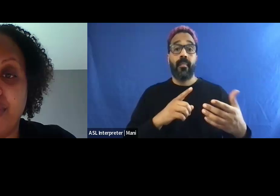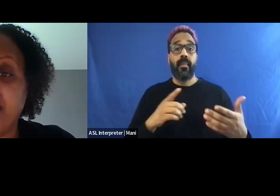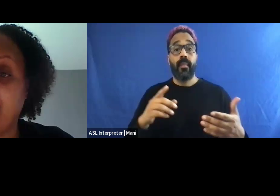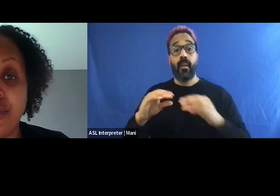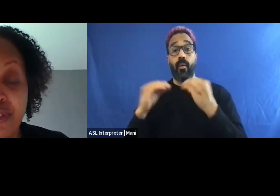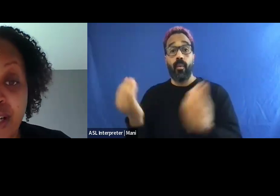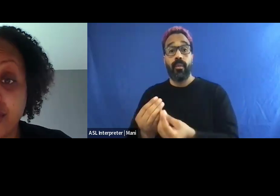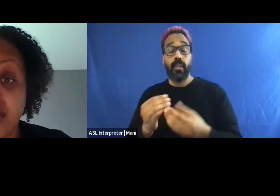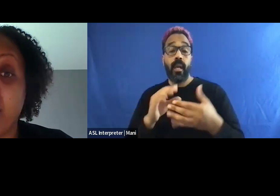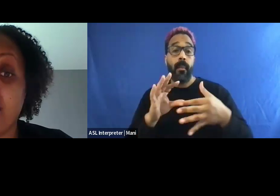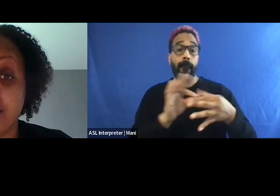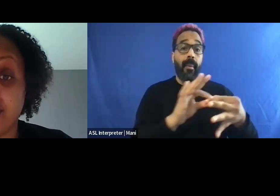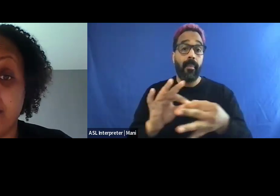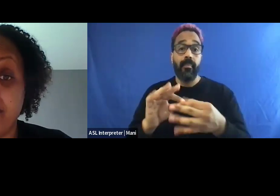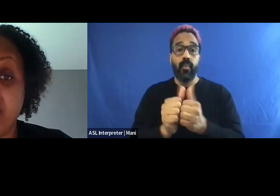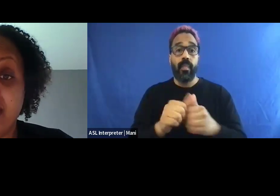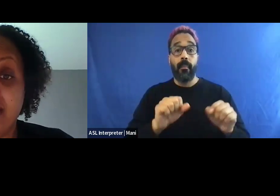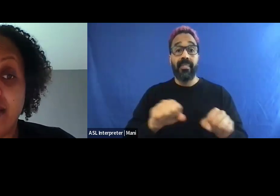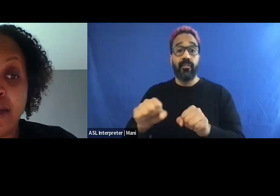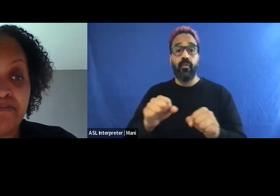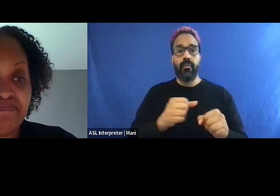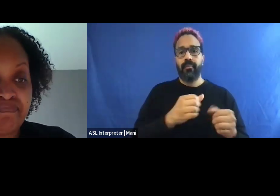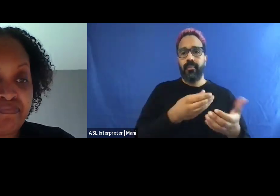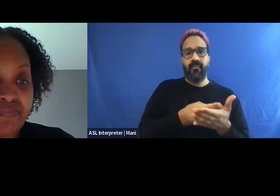organization with potential funders and partners.